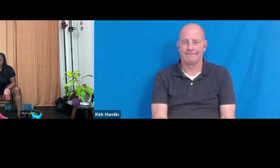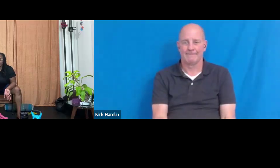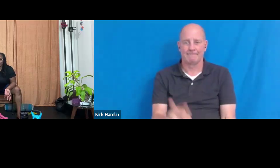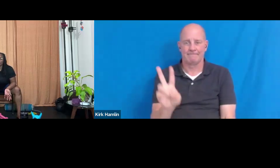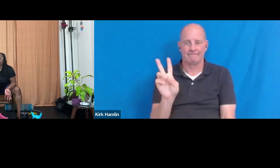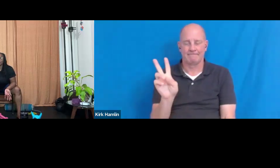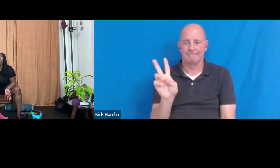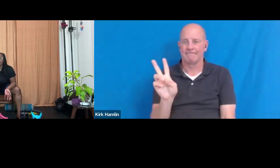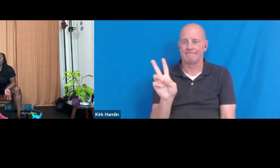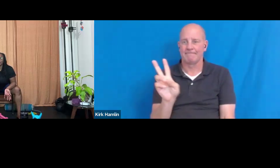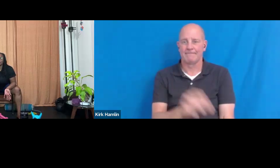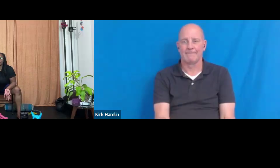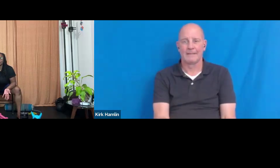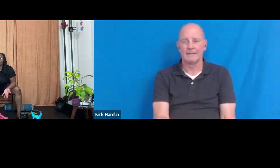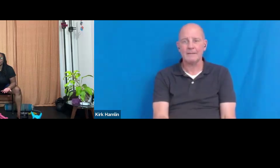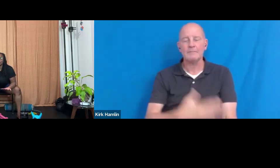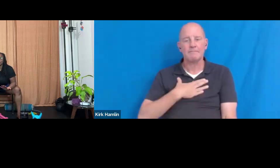Drop it down. Two. Breathe.